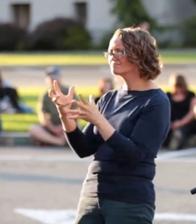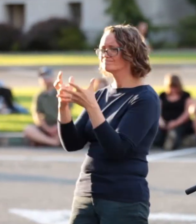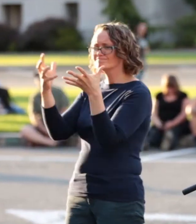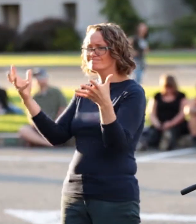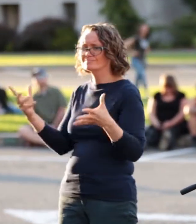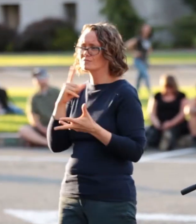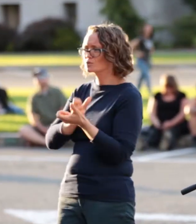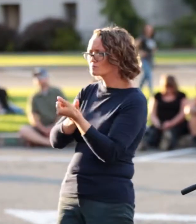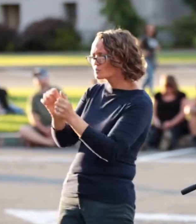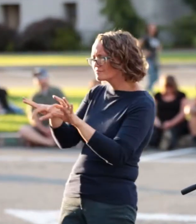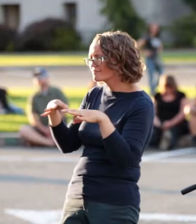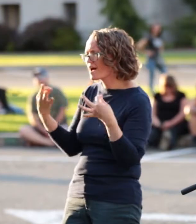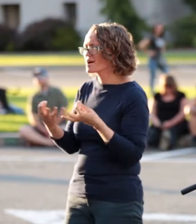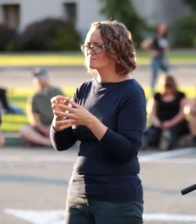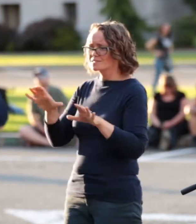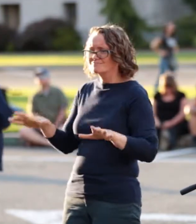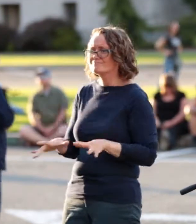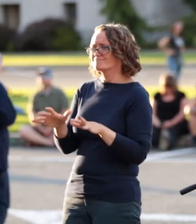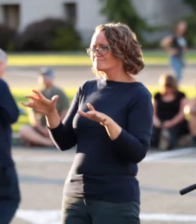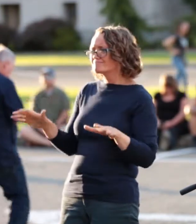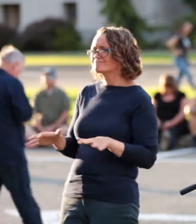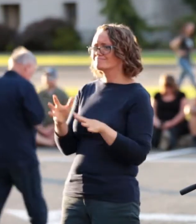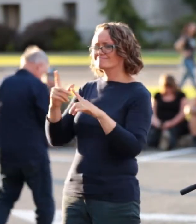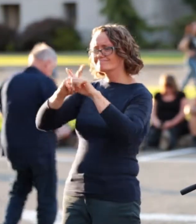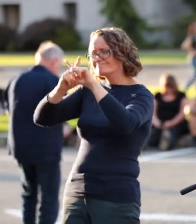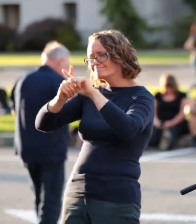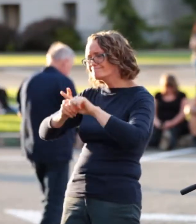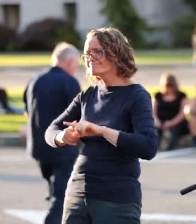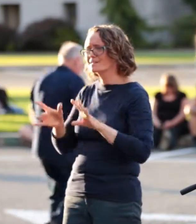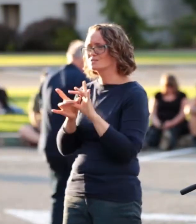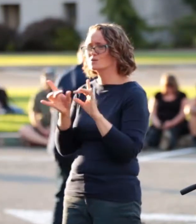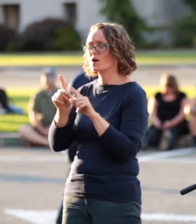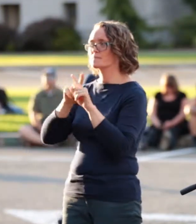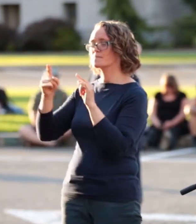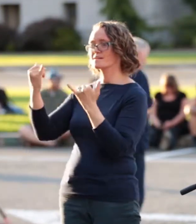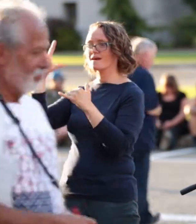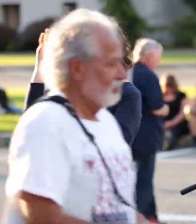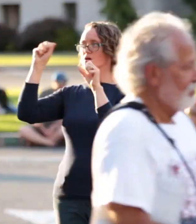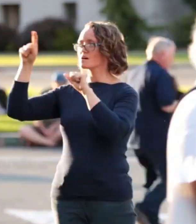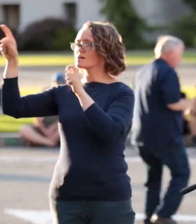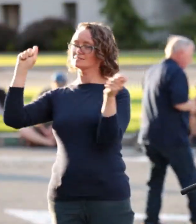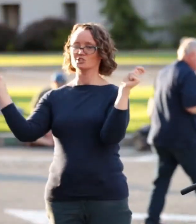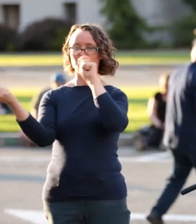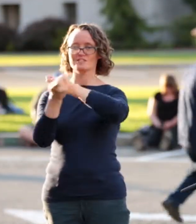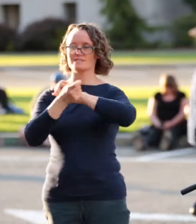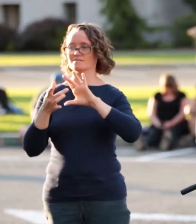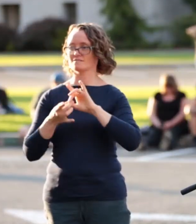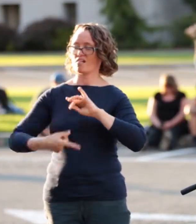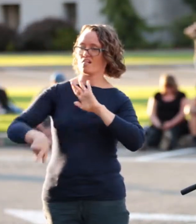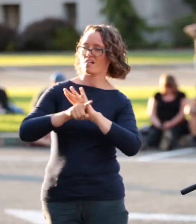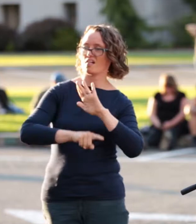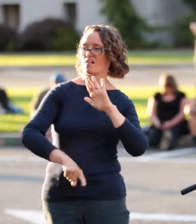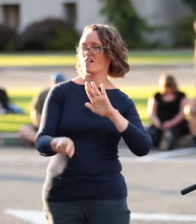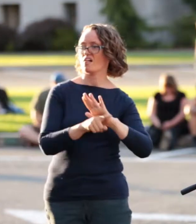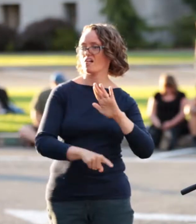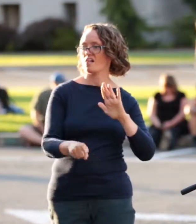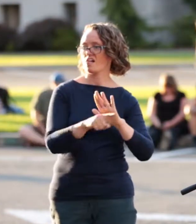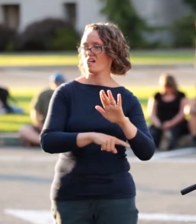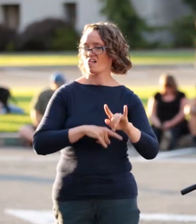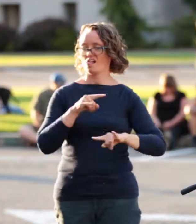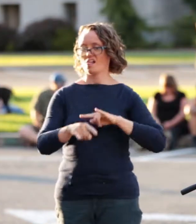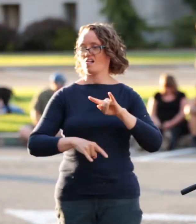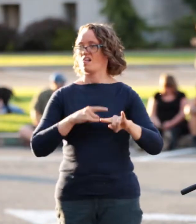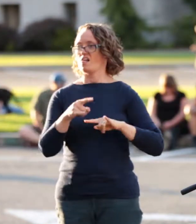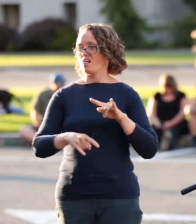of the characters in their story, and sadly, it has very successfully vilified and criminalized